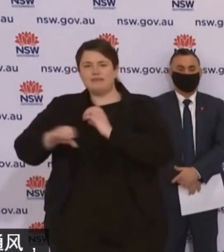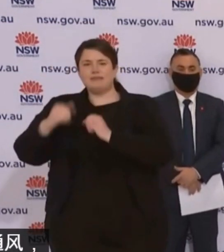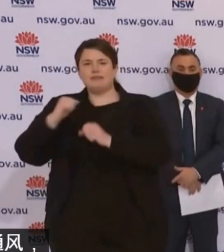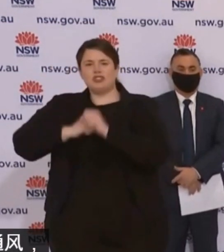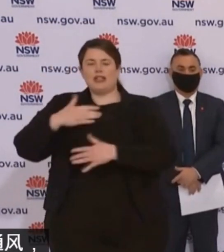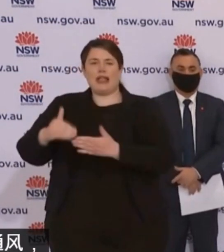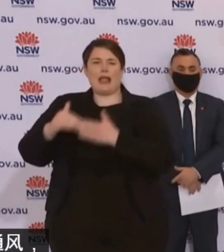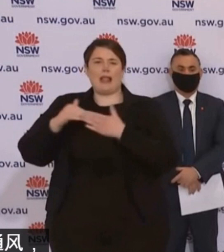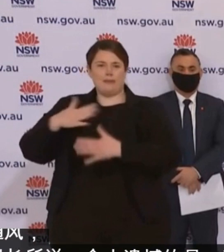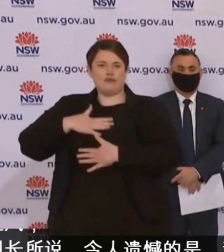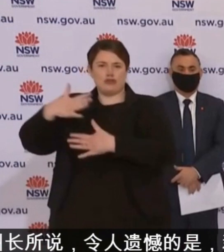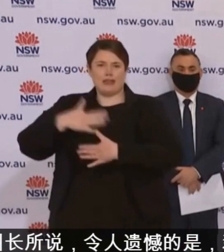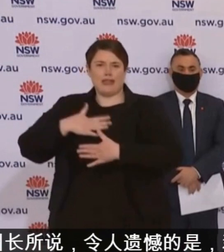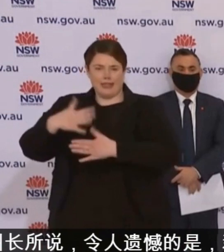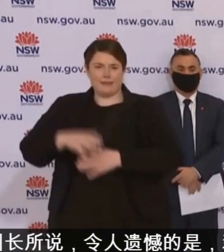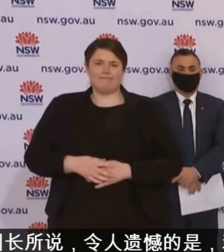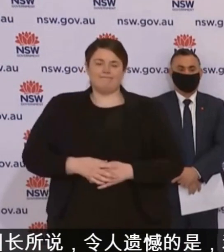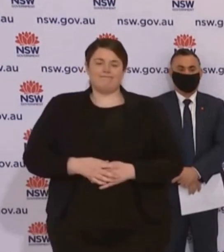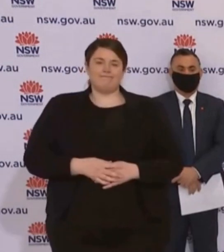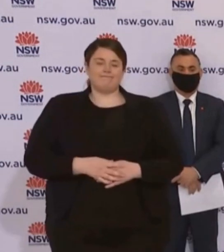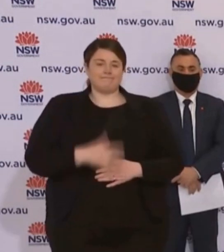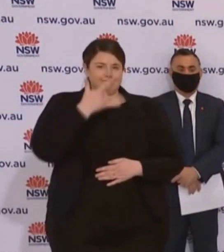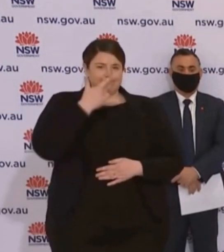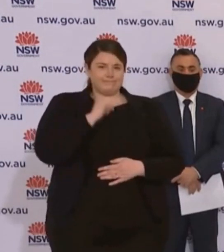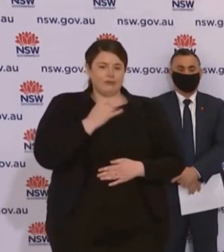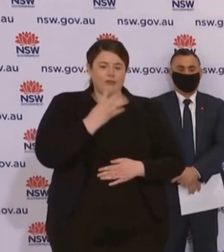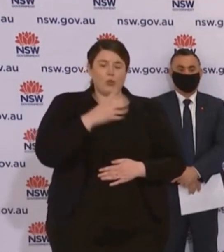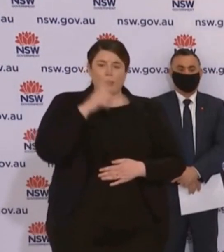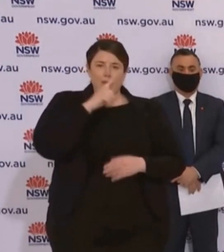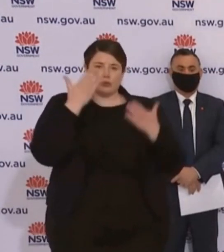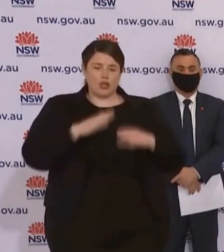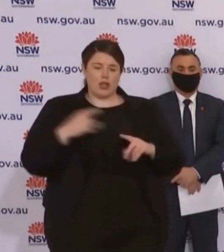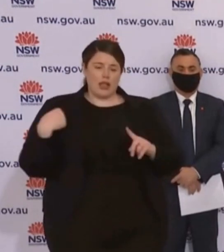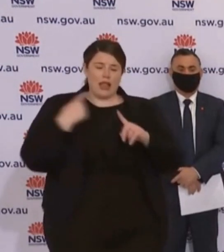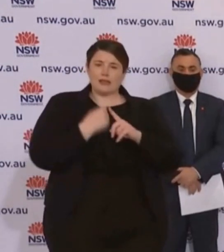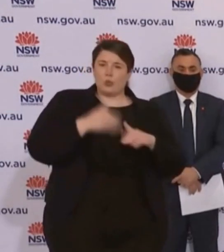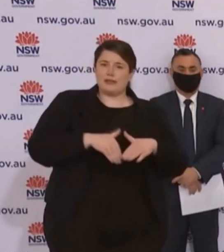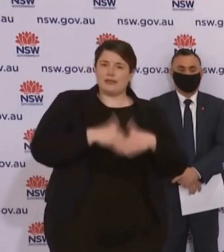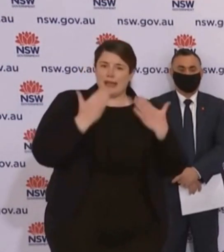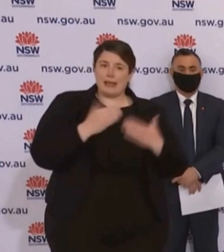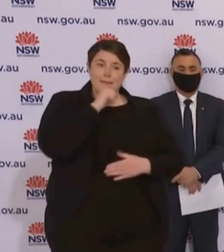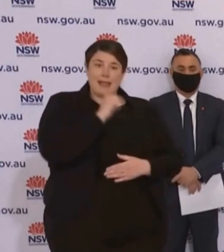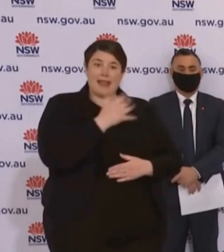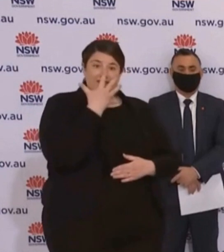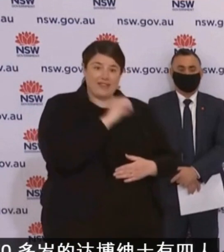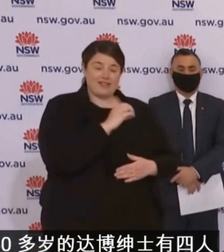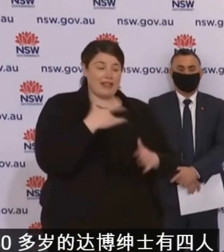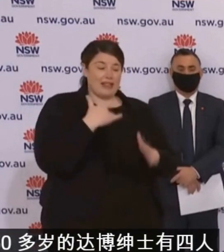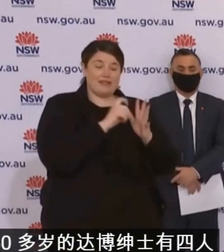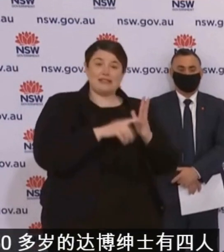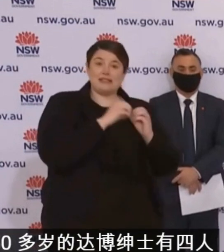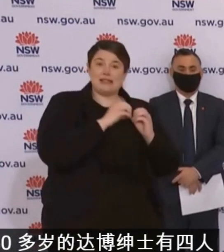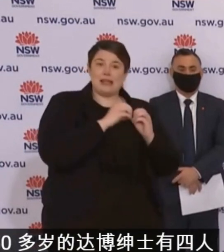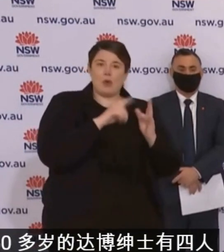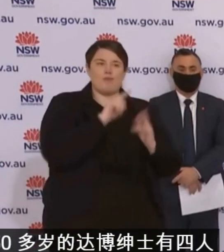said, sadly, New South Wales Health has been notified of the deaths of 4 people who had COVID. A gentleman in his 50s from Dubbo died at